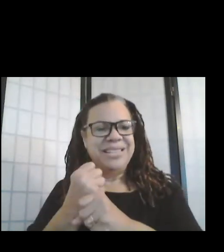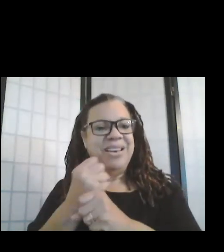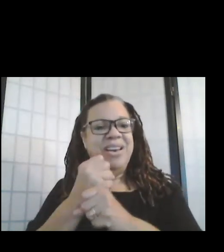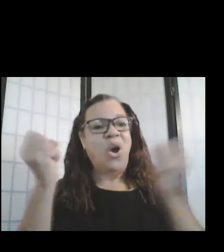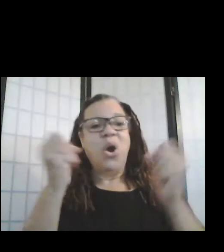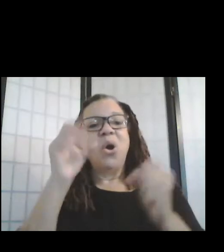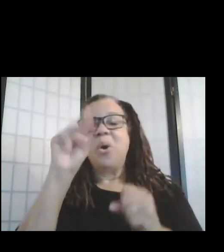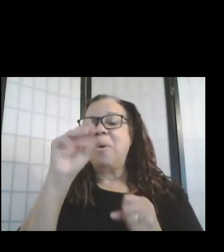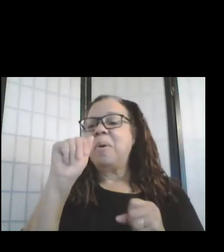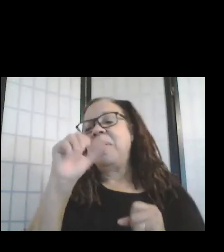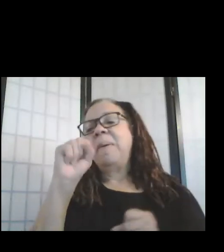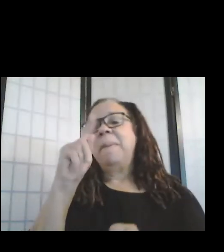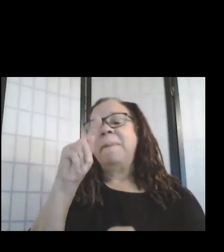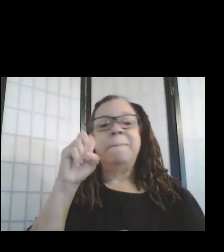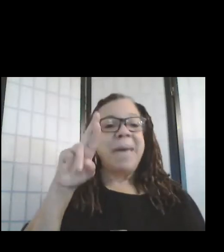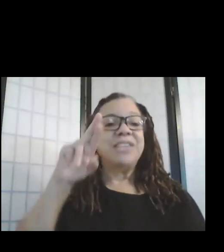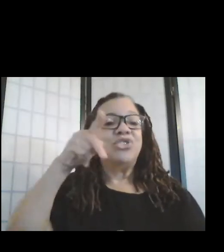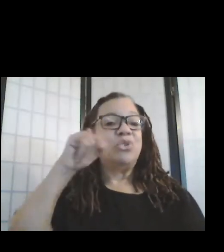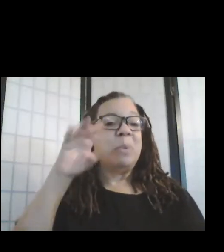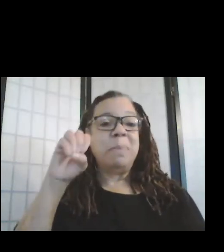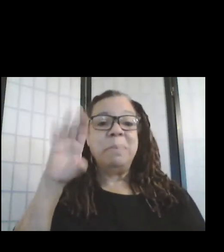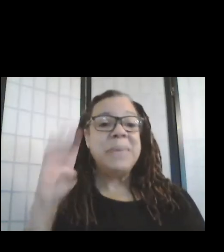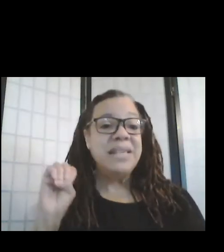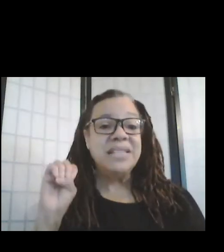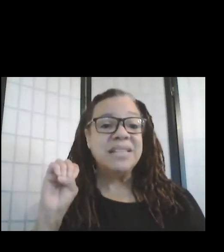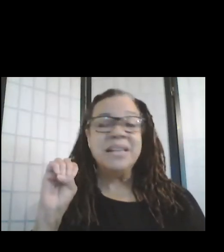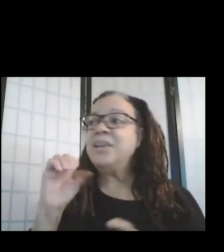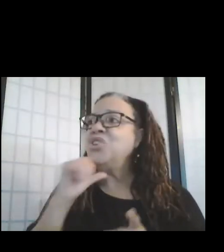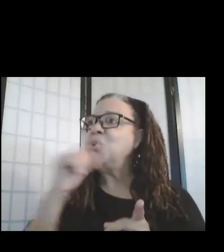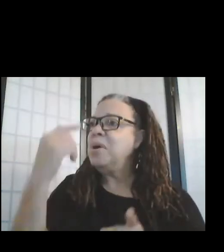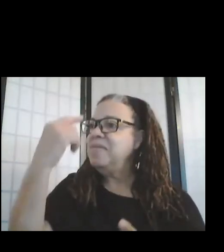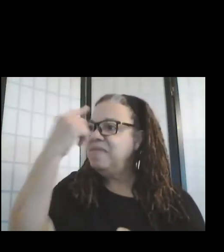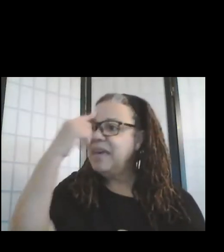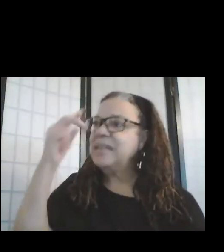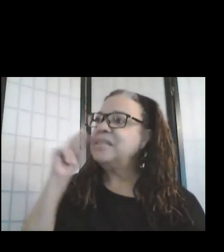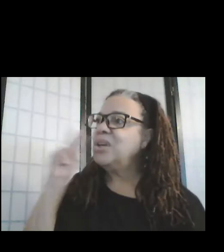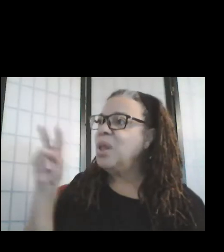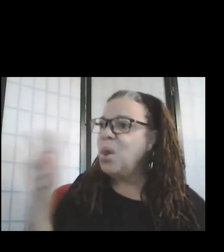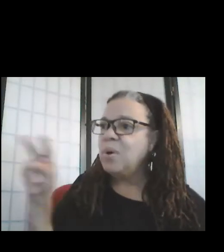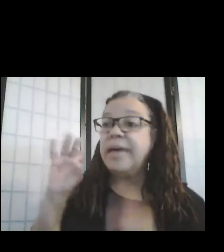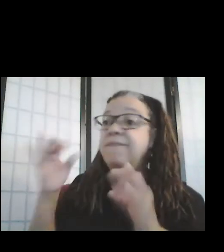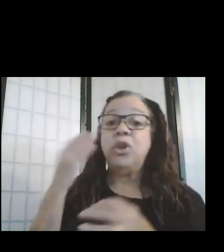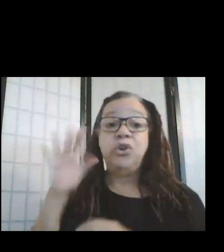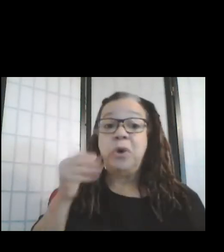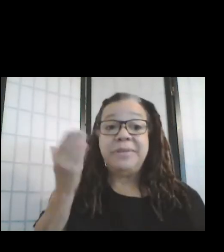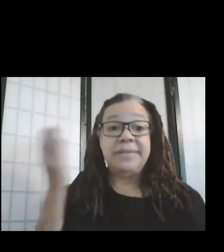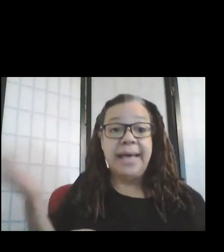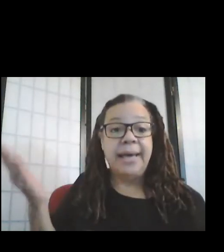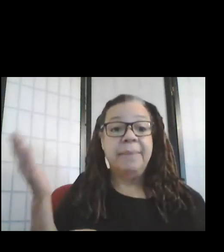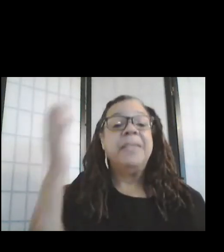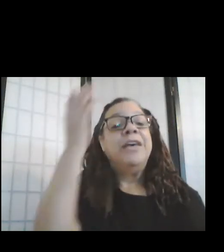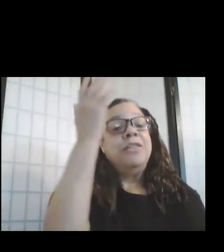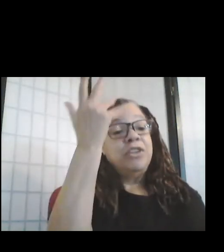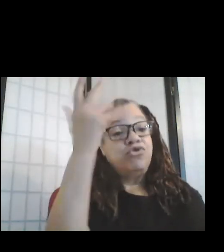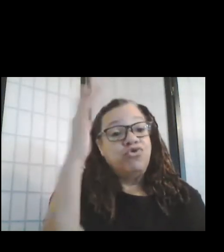masterpiece. All but invisible, you wouldn't even think to look if you didn't know it was there. The trees moving